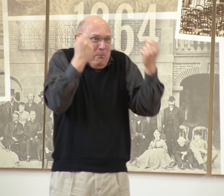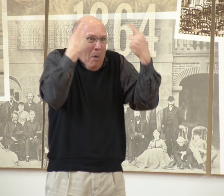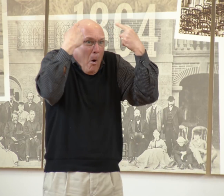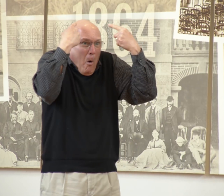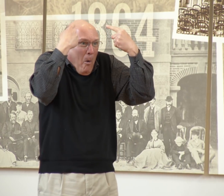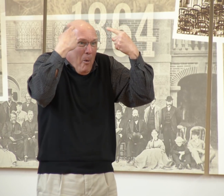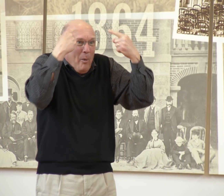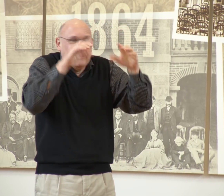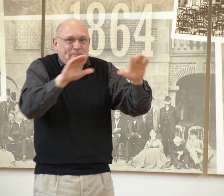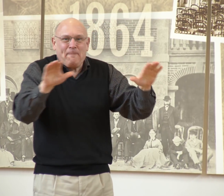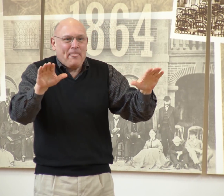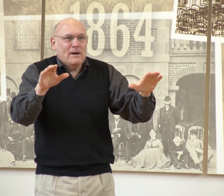clue.